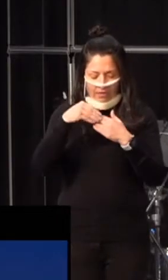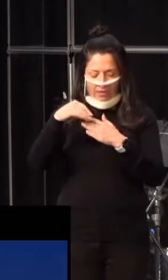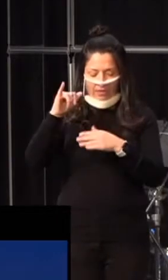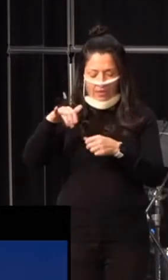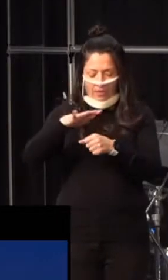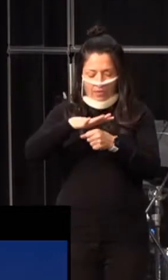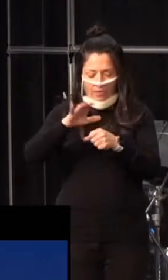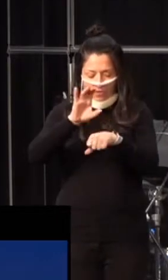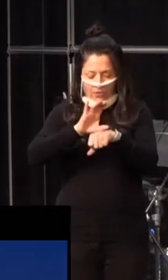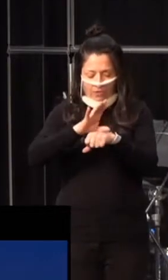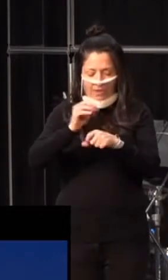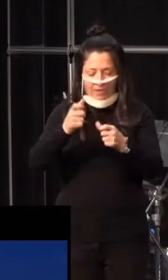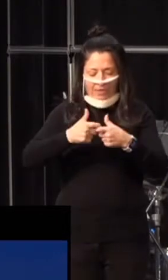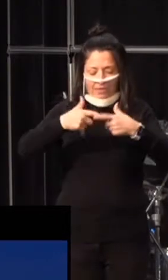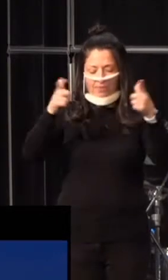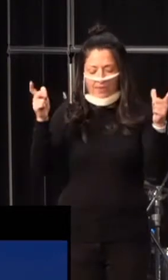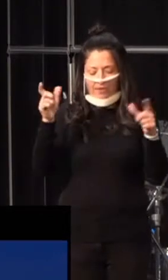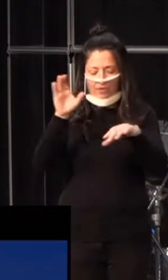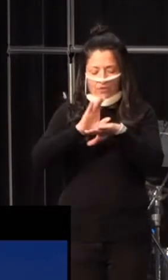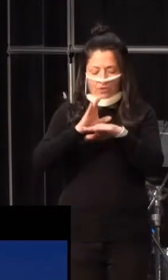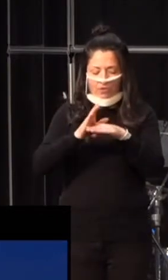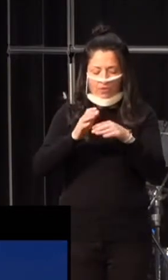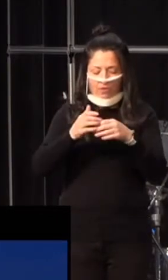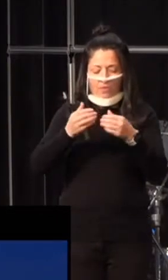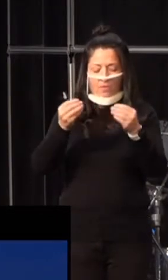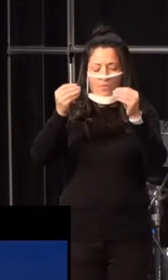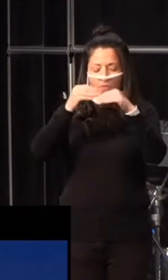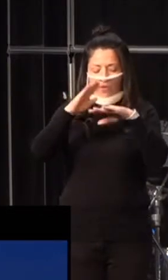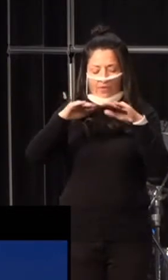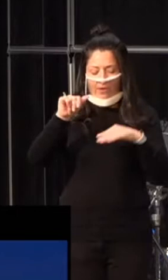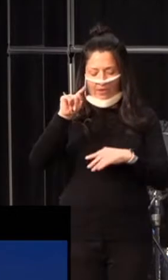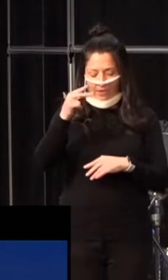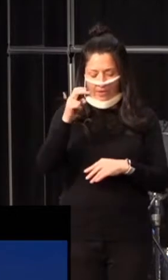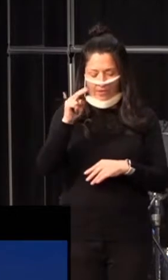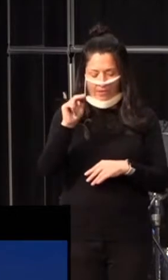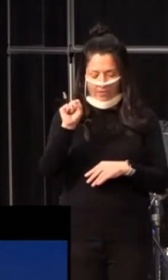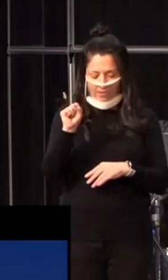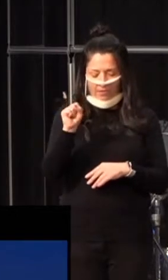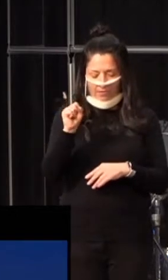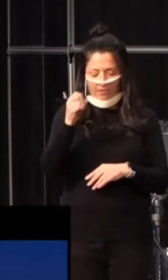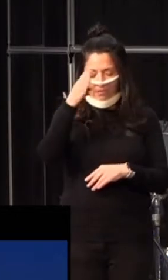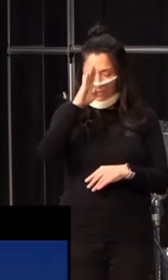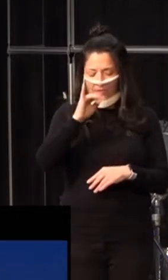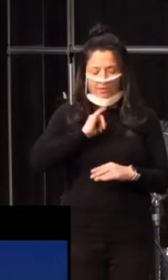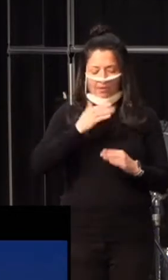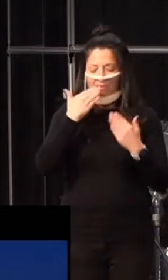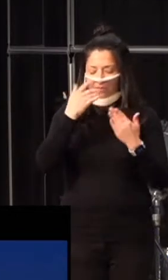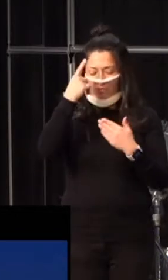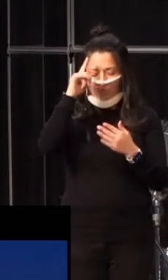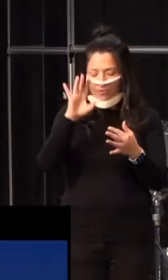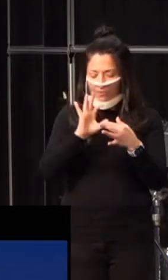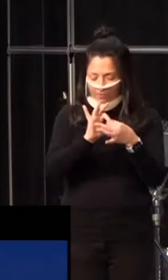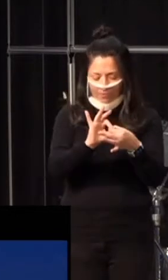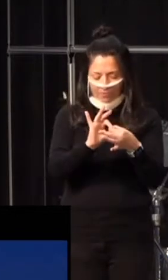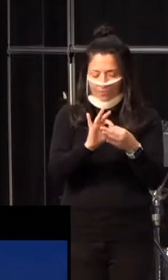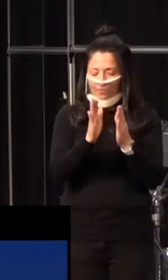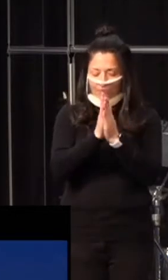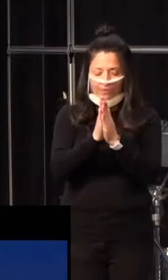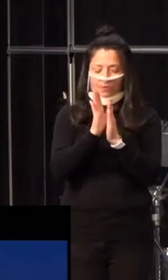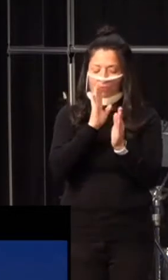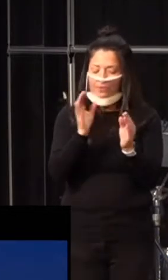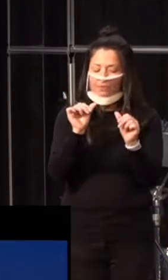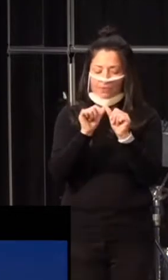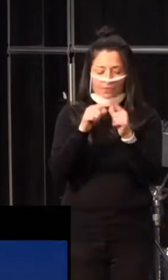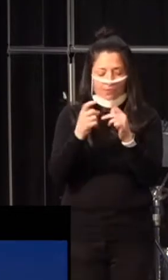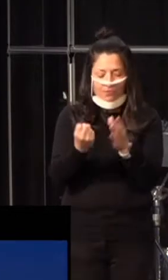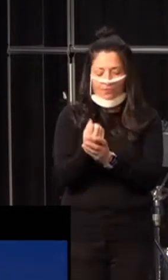the expanding the ministry beyond Athens and for the Athens church planting hub. God, thank you for this partnership. Pray that it would continue to flourish